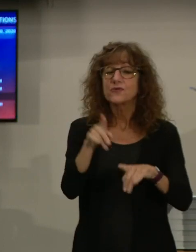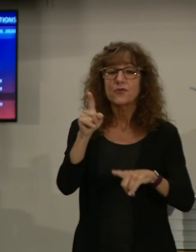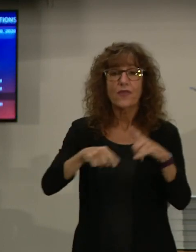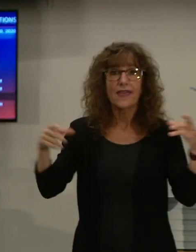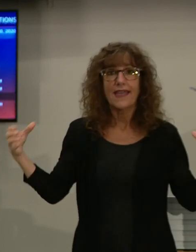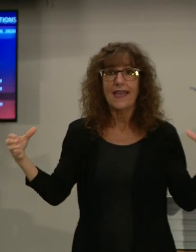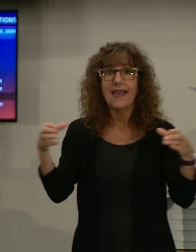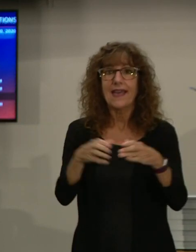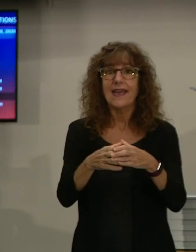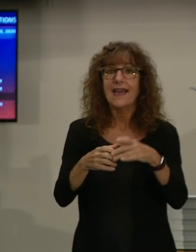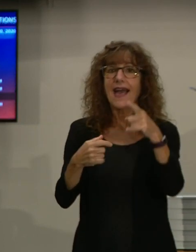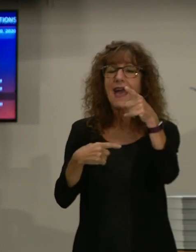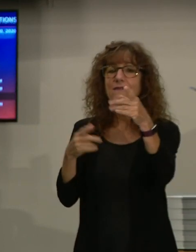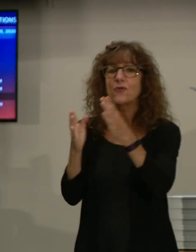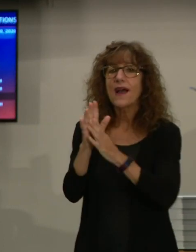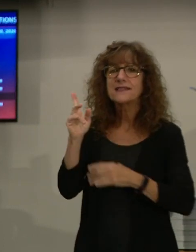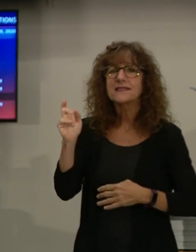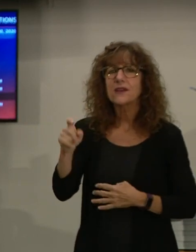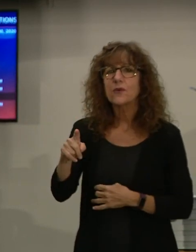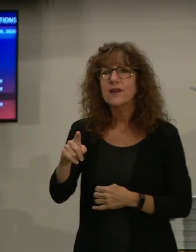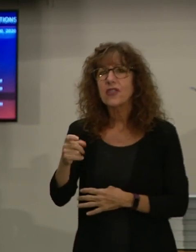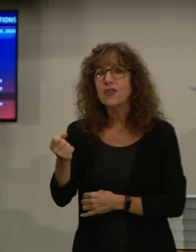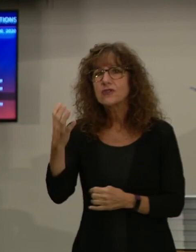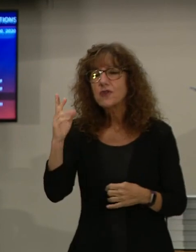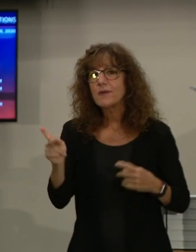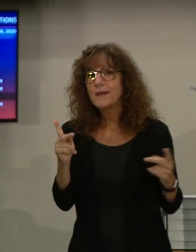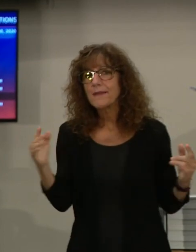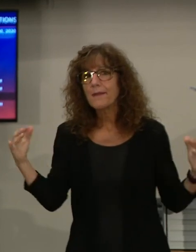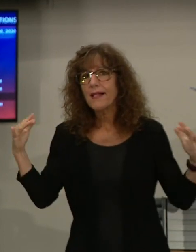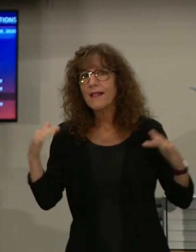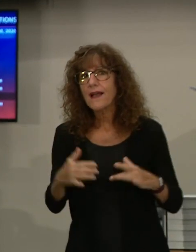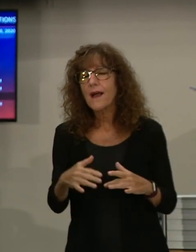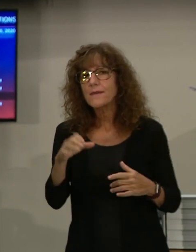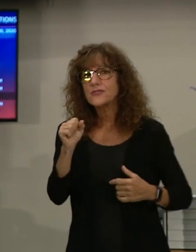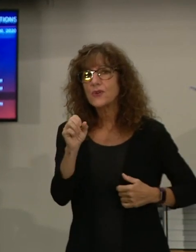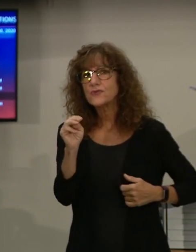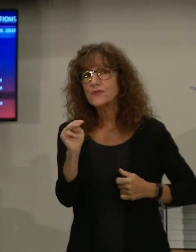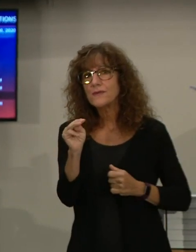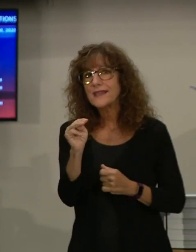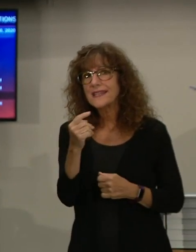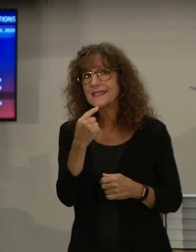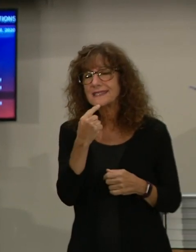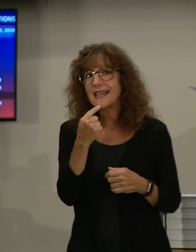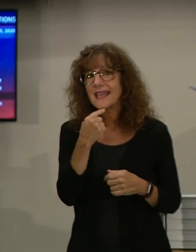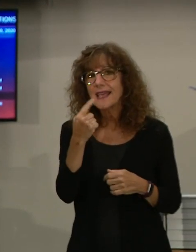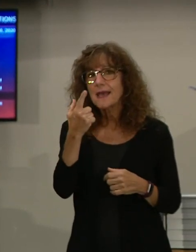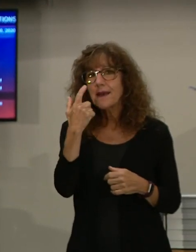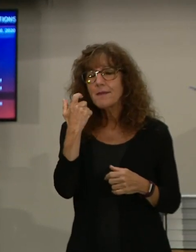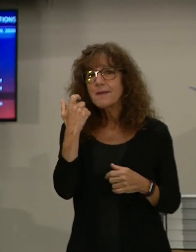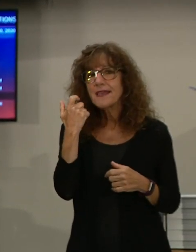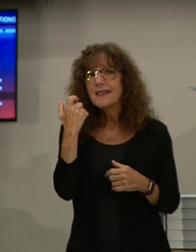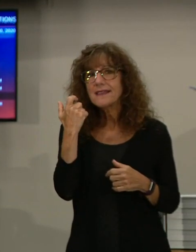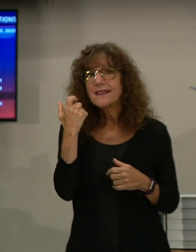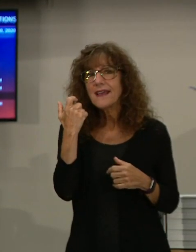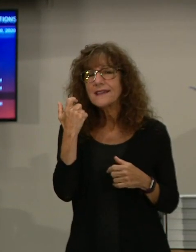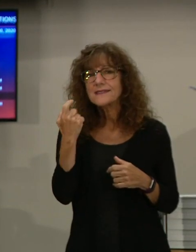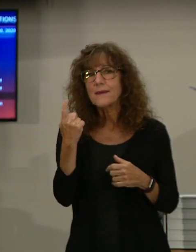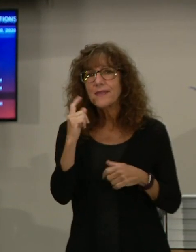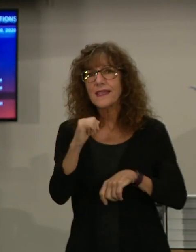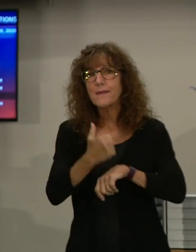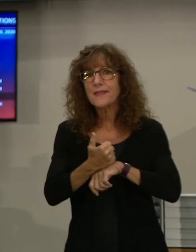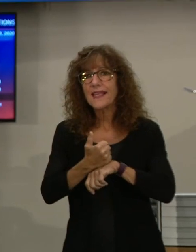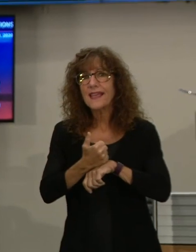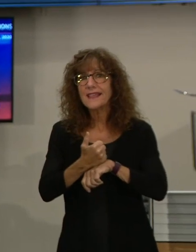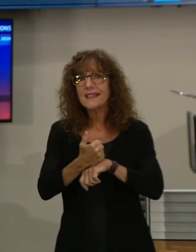place. I have to ask the question because there's so many people who comment on social media saying that because this is Tommy Broadwater's place,